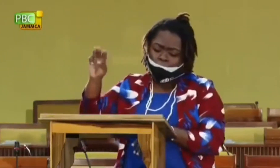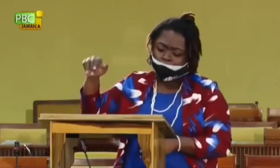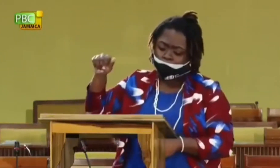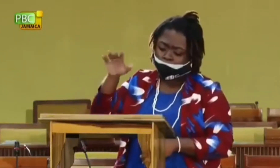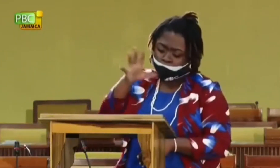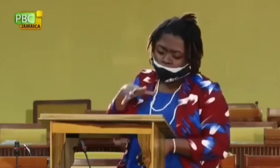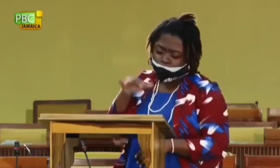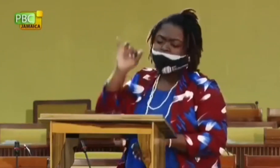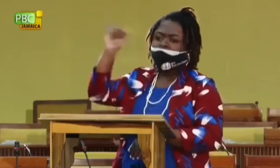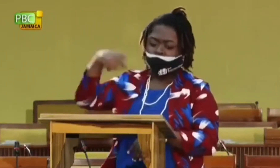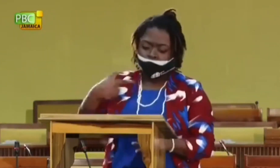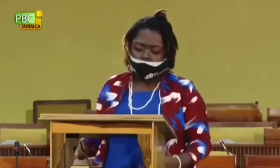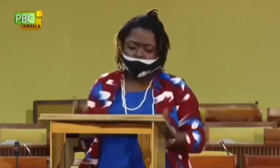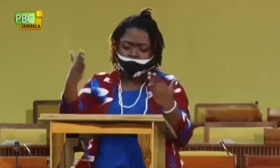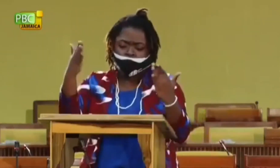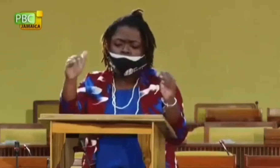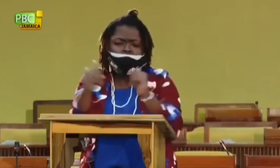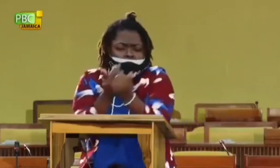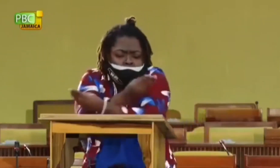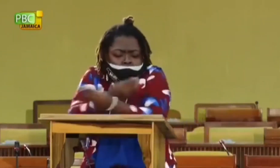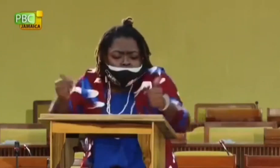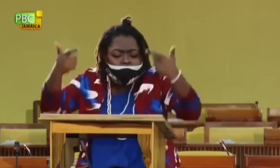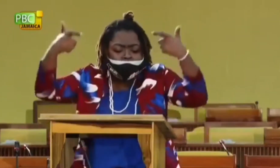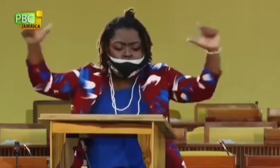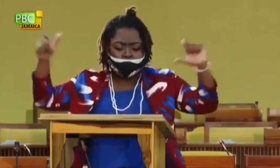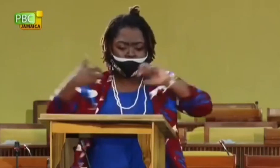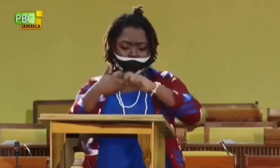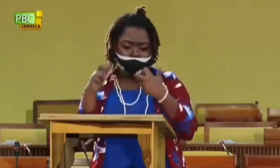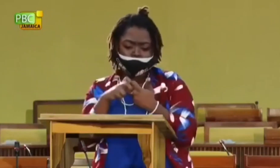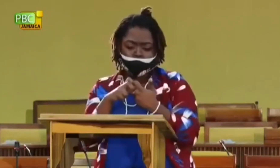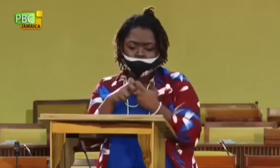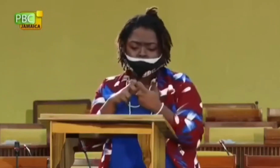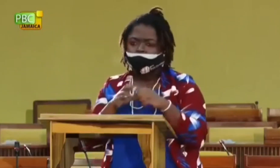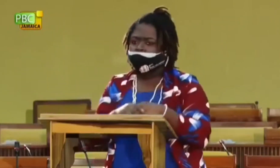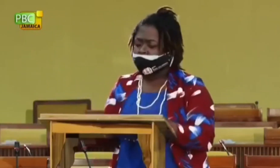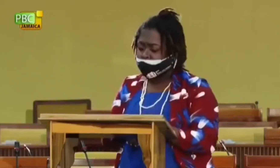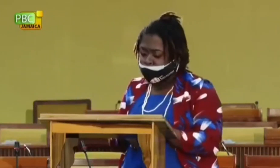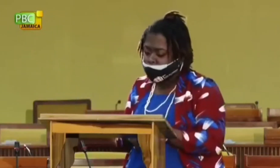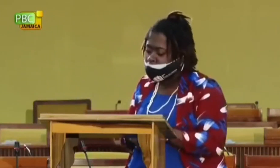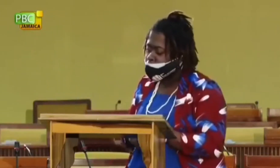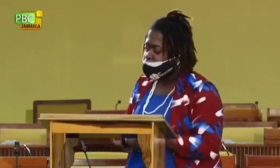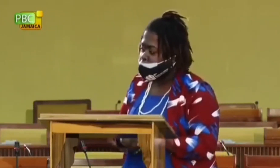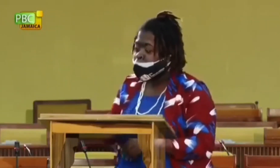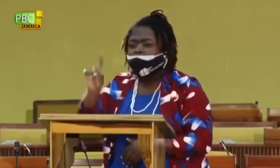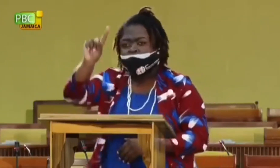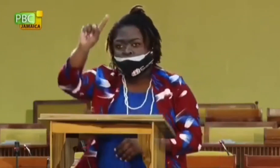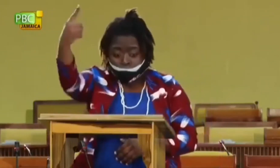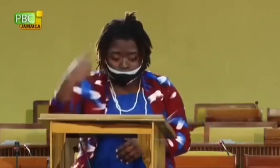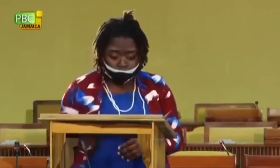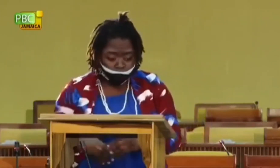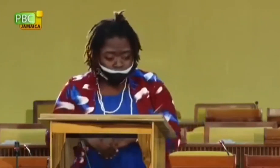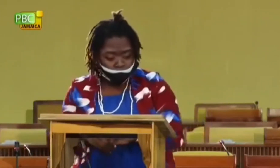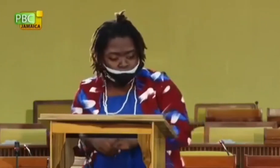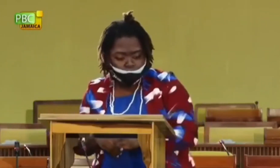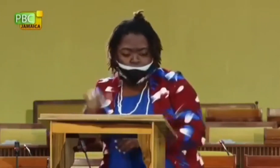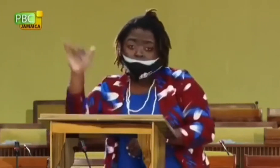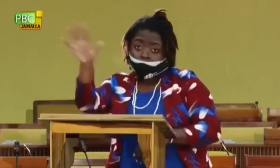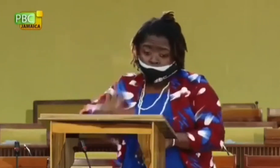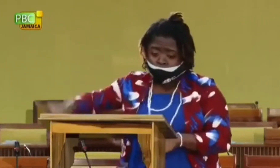Madam Speaker, this is how I propose we solve this mammoth issue. First, all